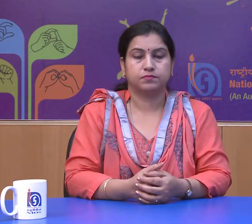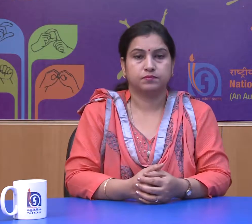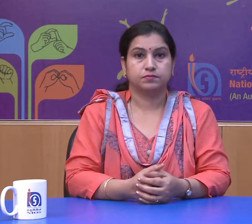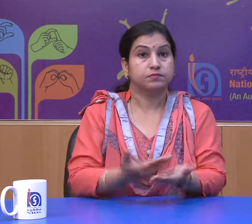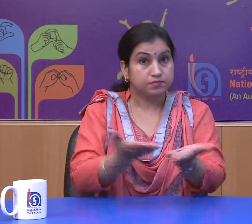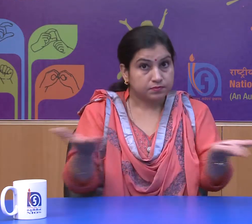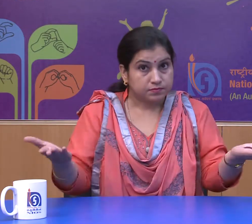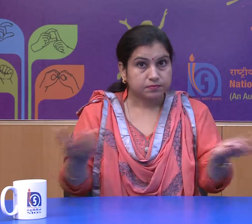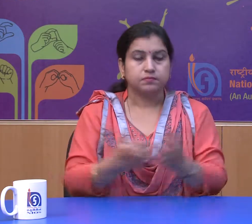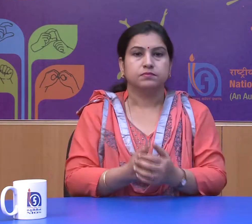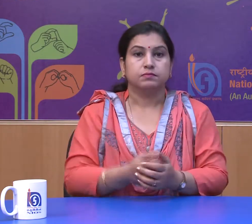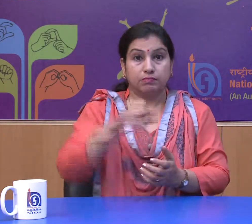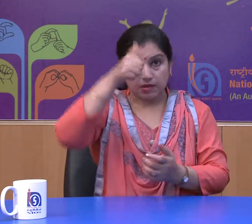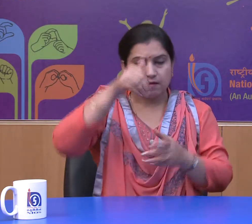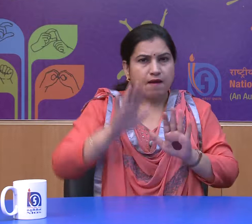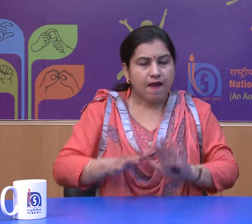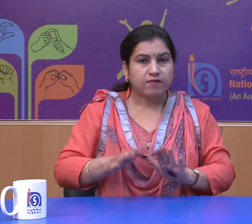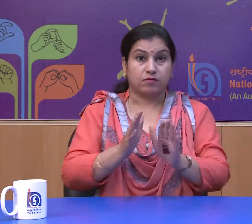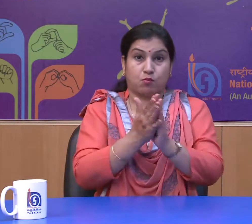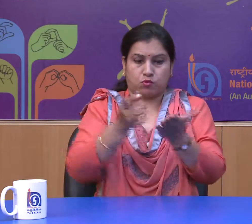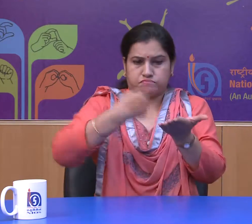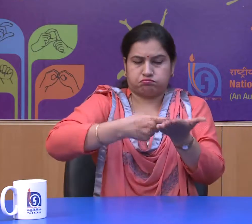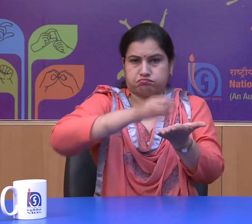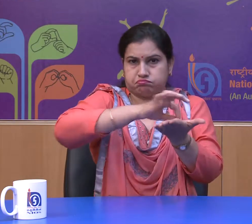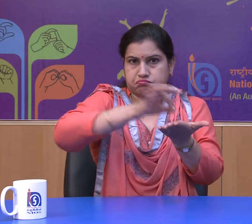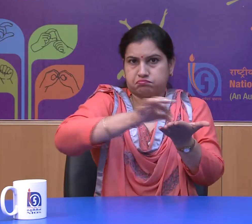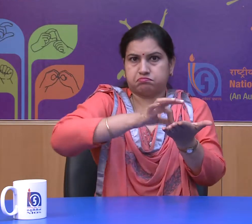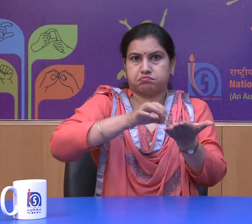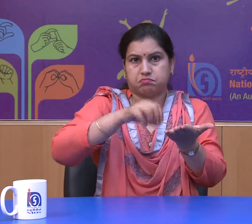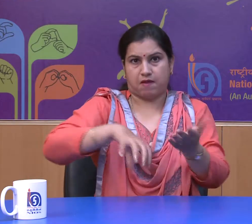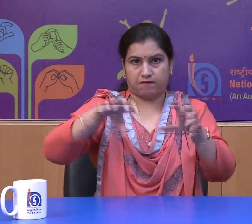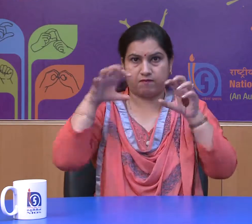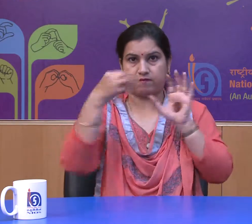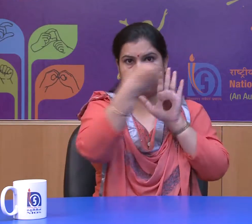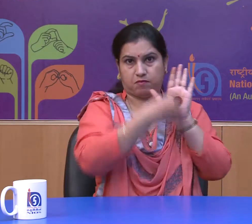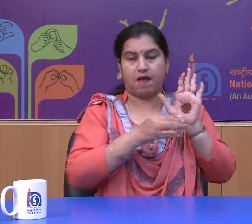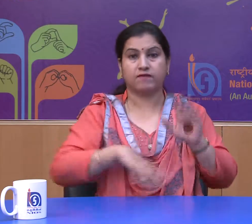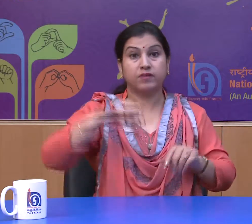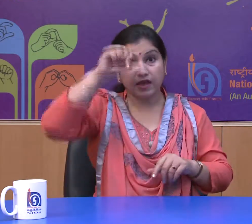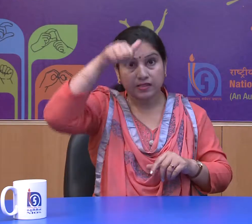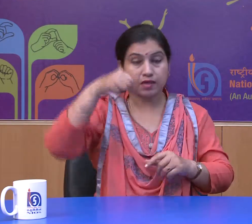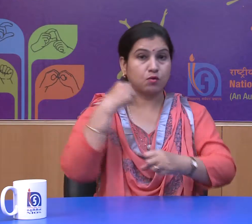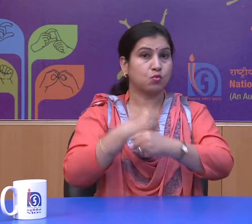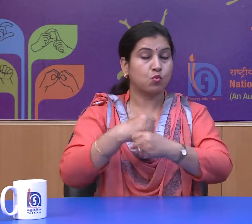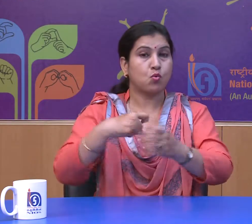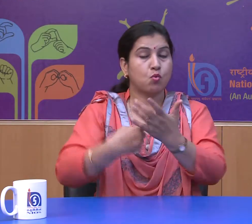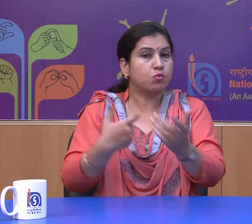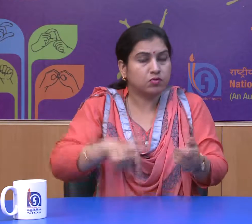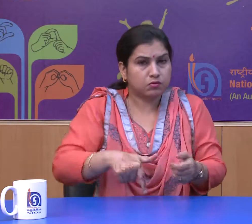Learners, India has a written constitution. The Indian constitution is neither very